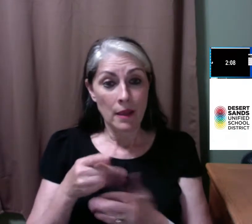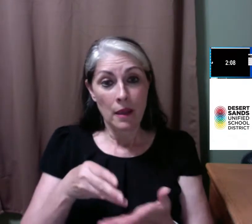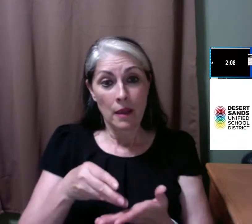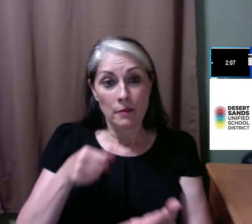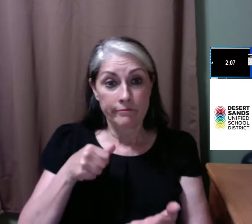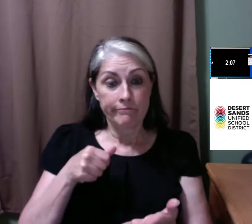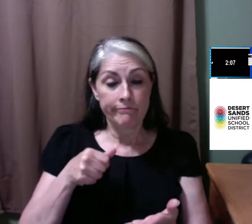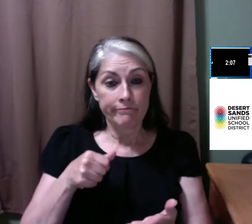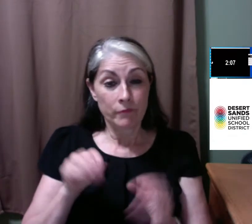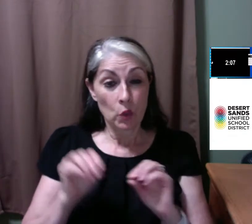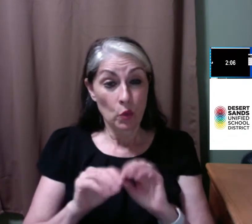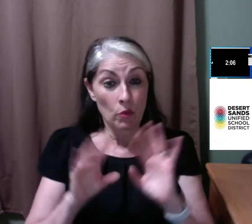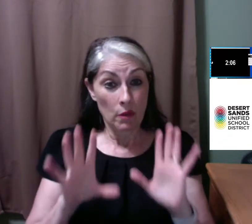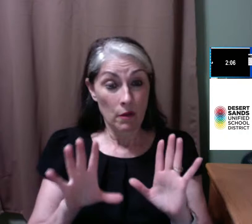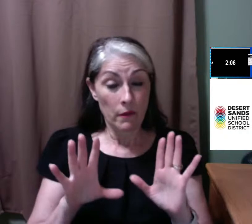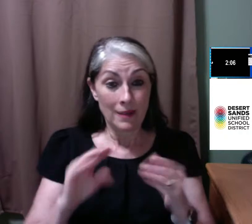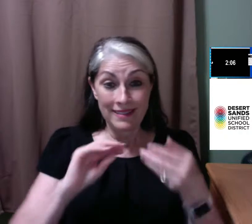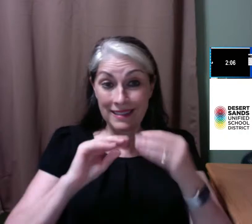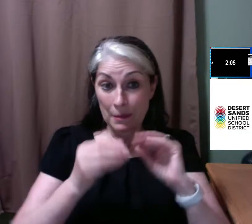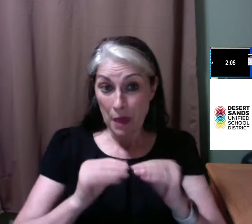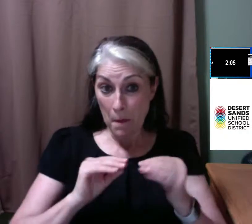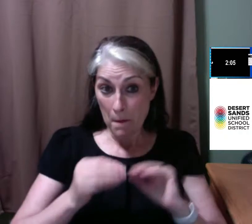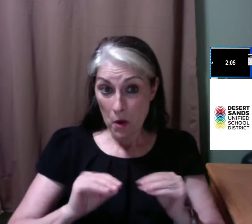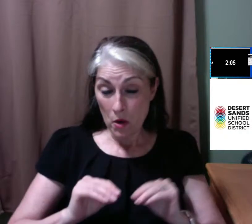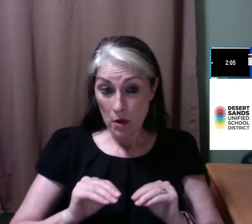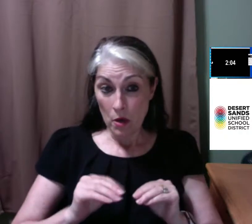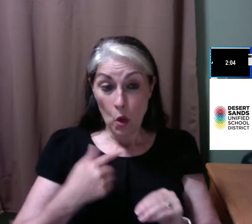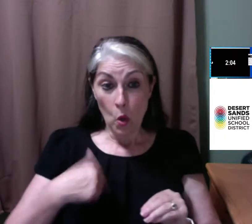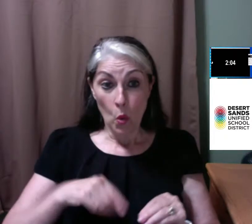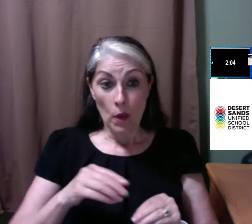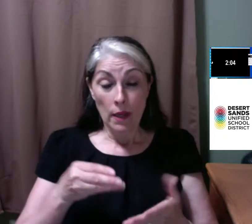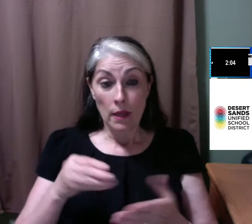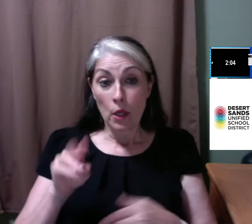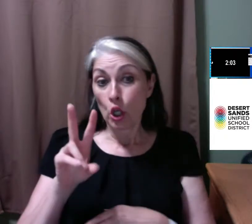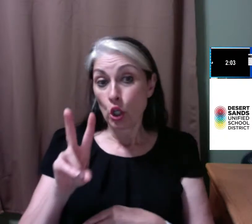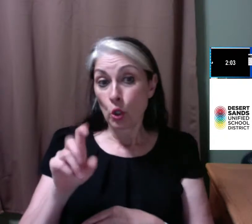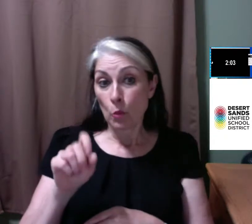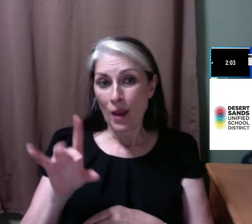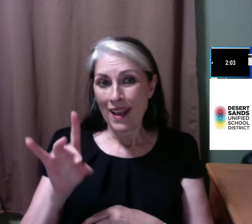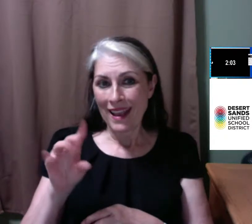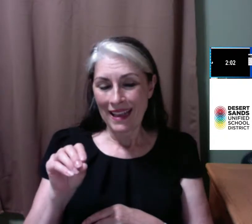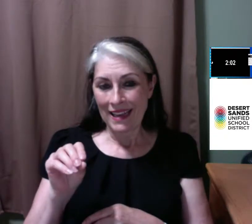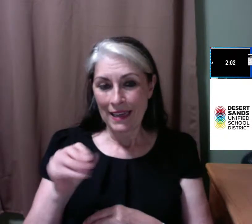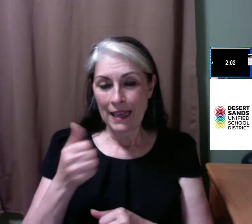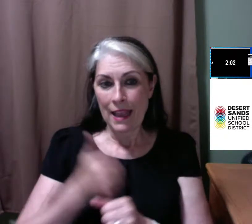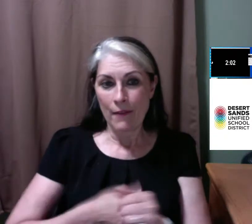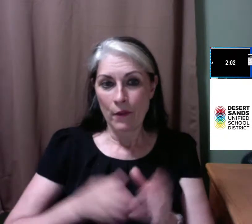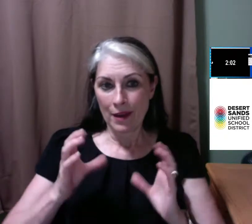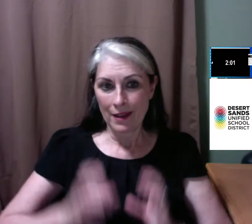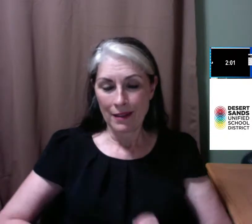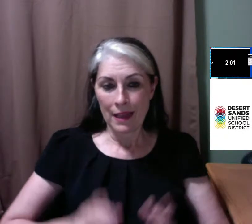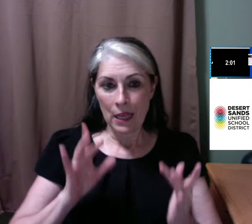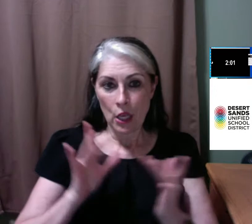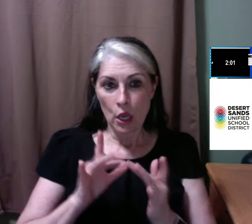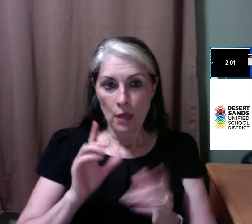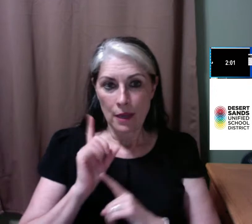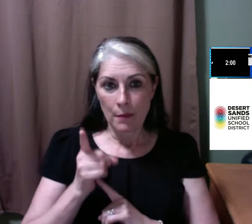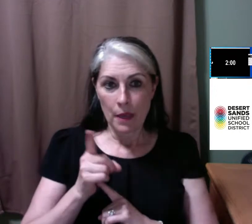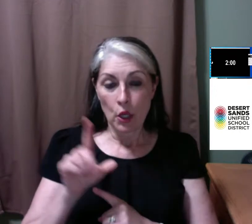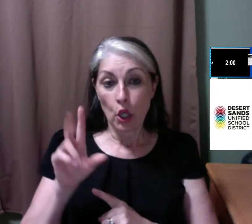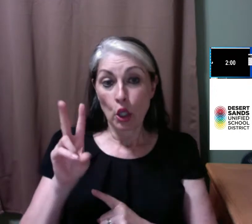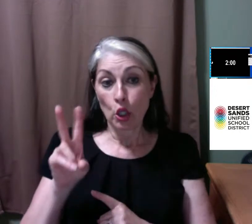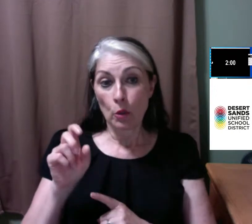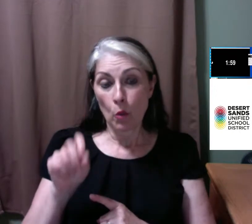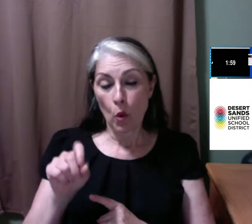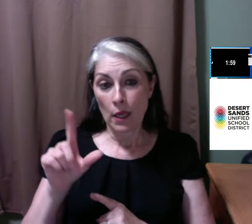So just to clarify some numbers, we're reimbursed $2.85 every client contact minute and $2.20